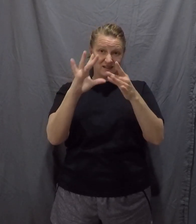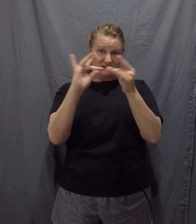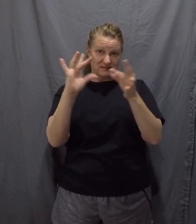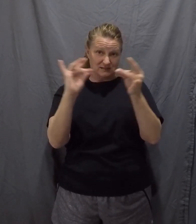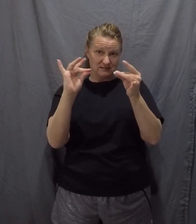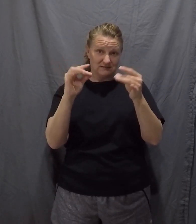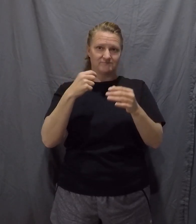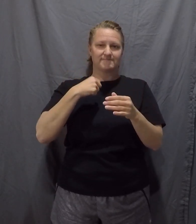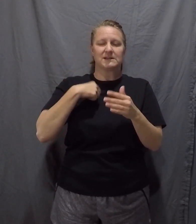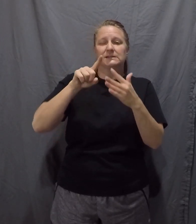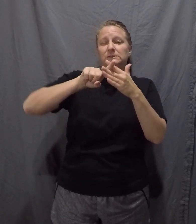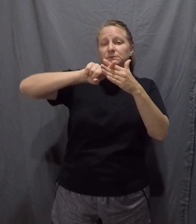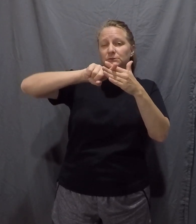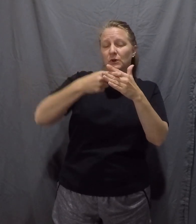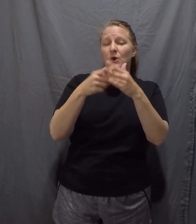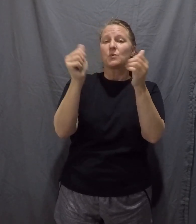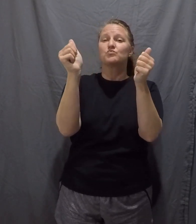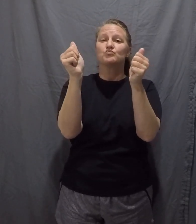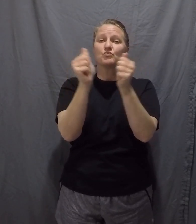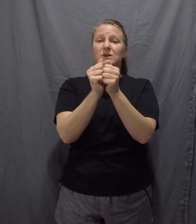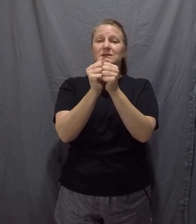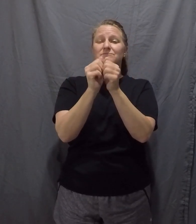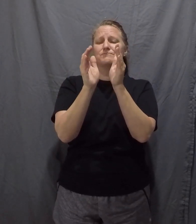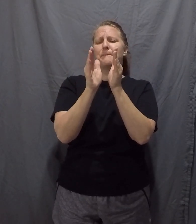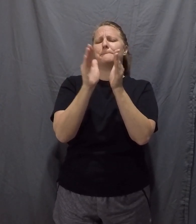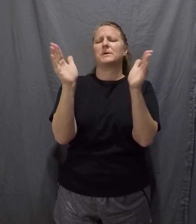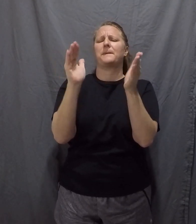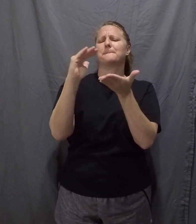My. So, I want to say my name.